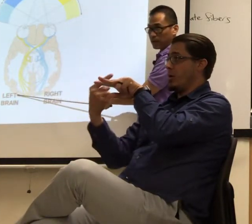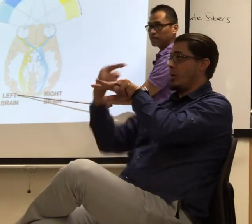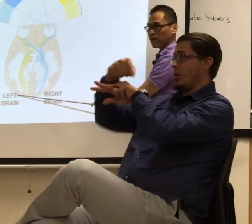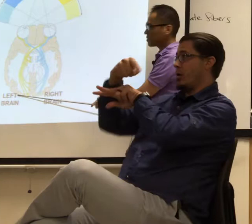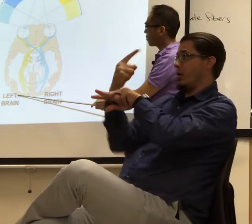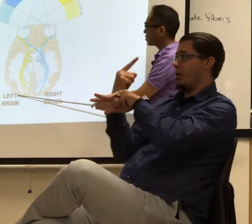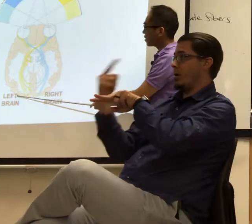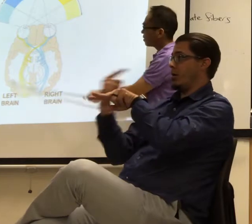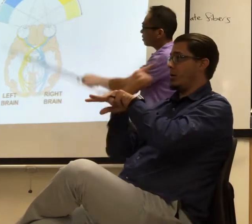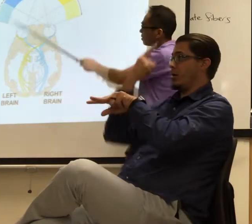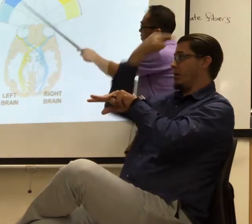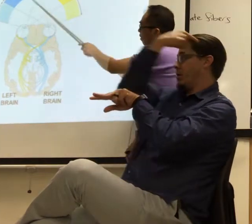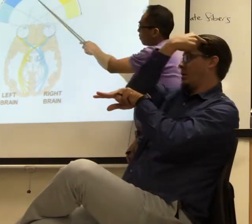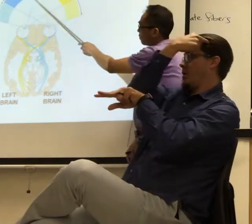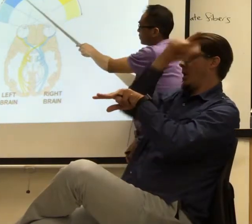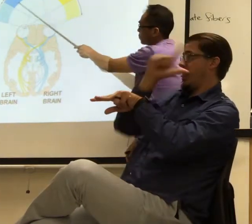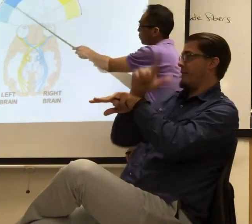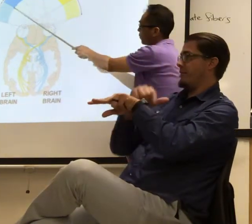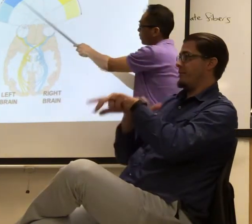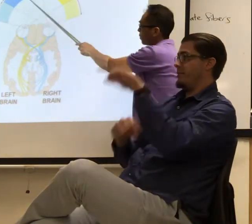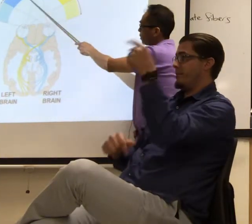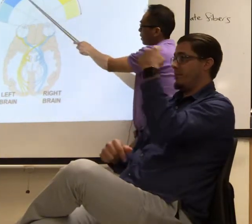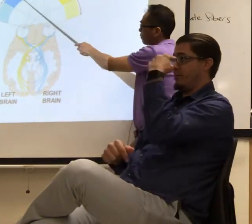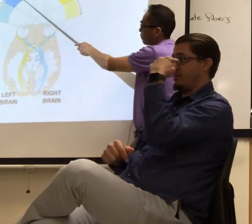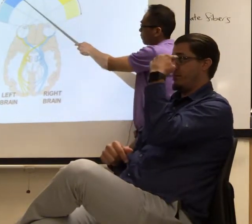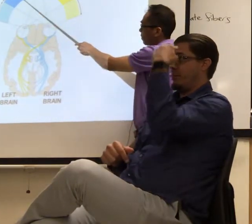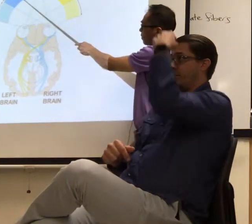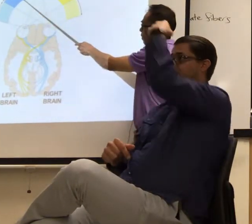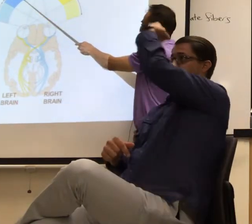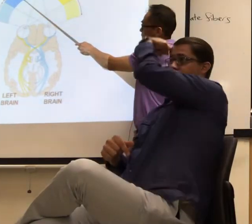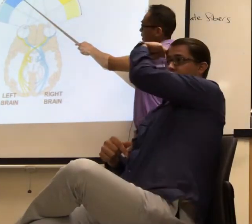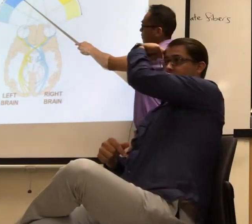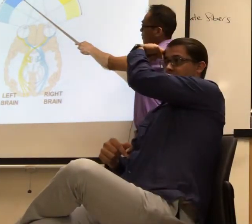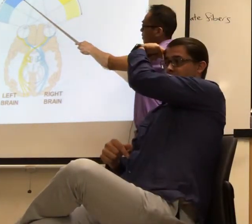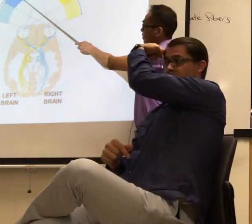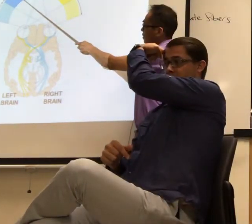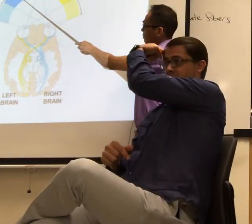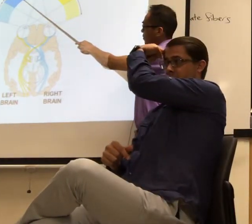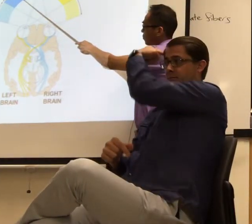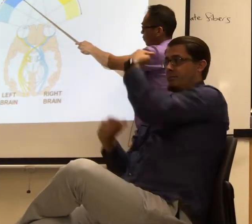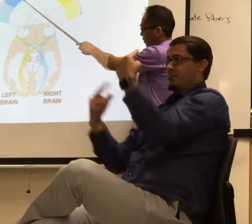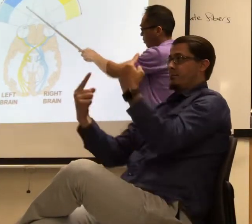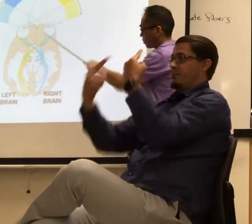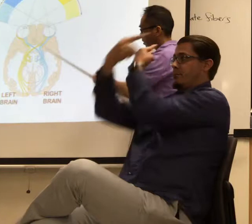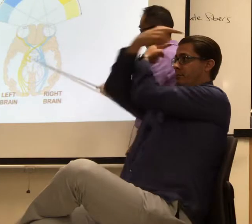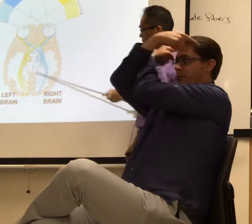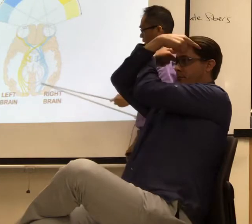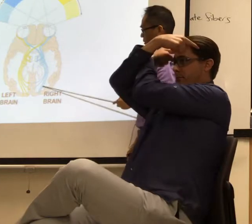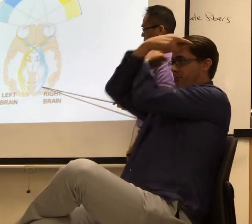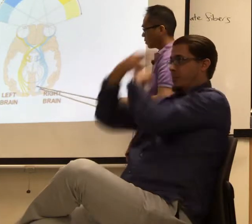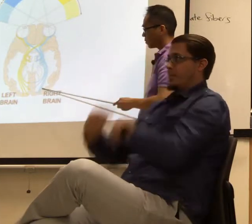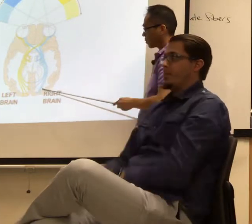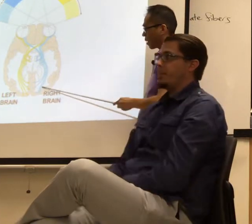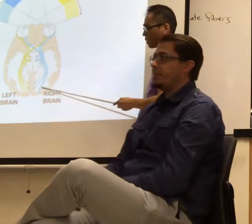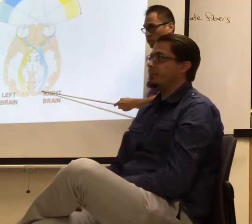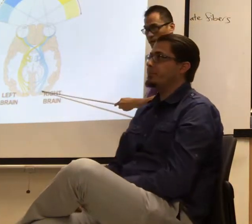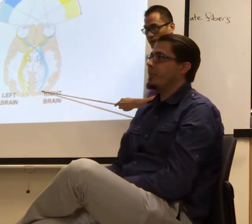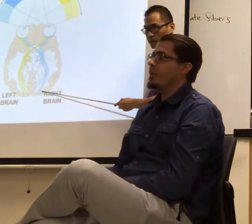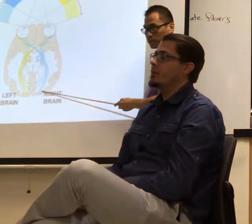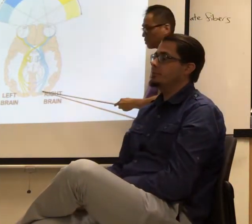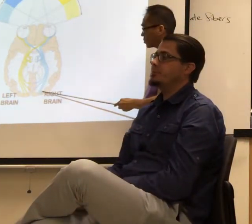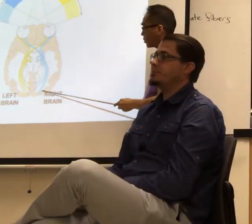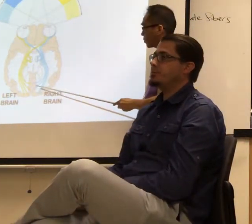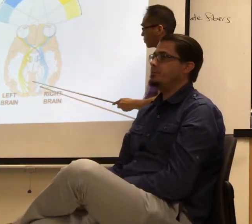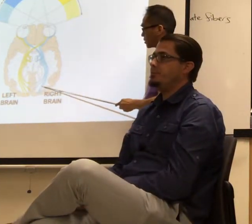brain and vice versa. All the visual field from the left visual field will go to the right